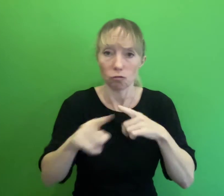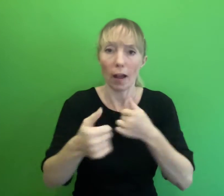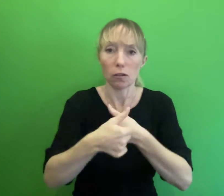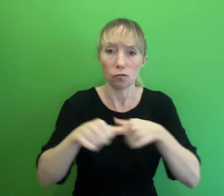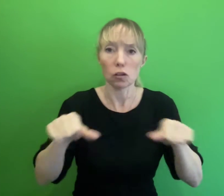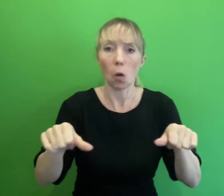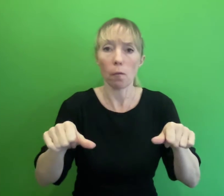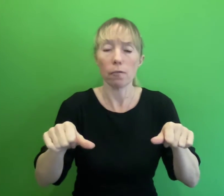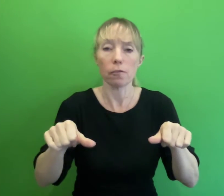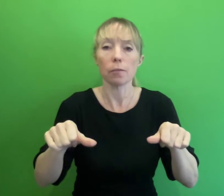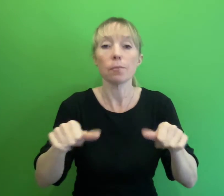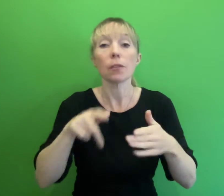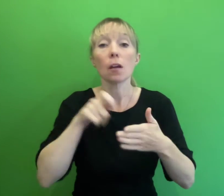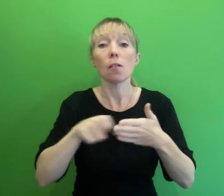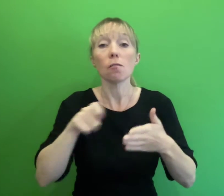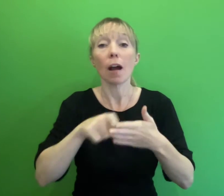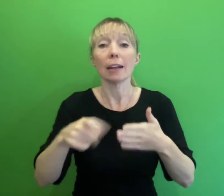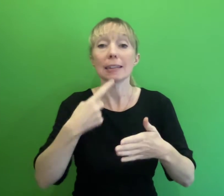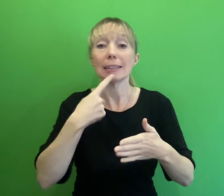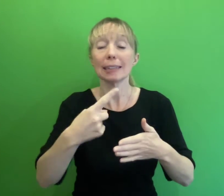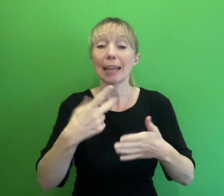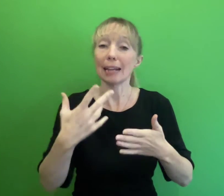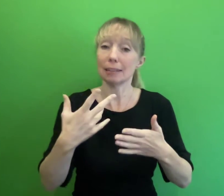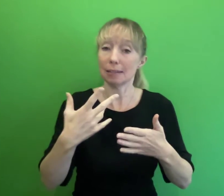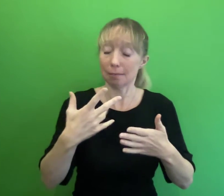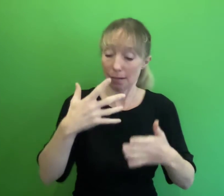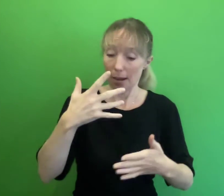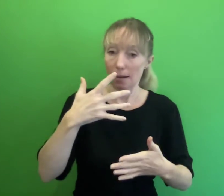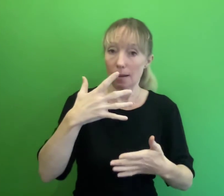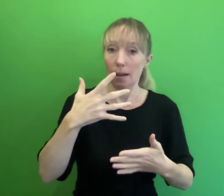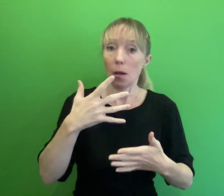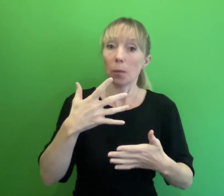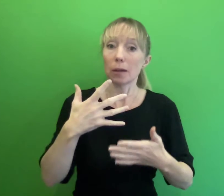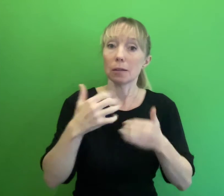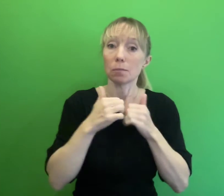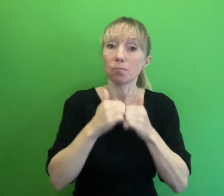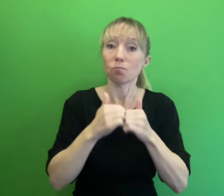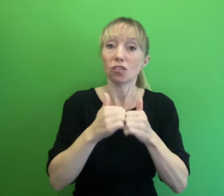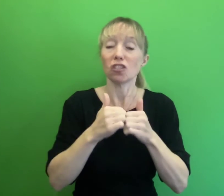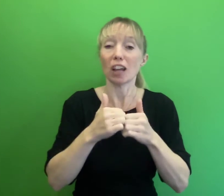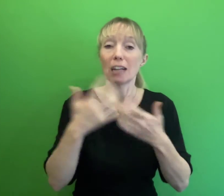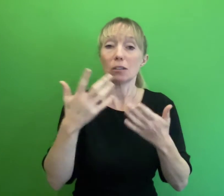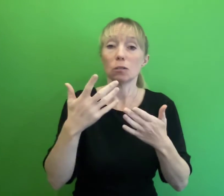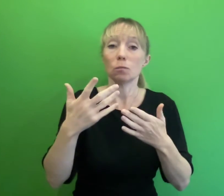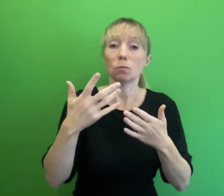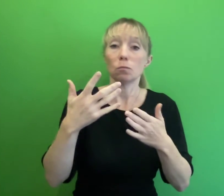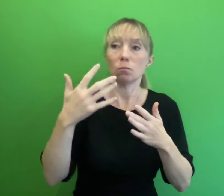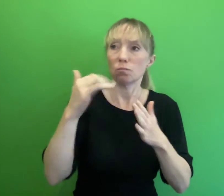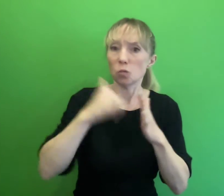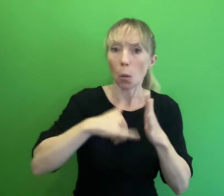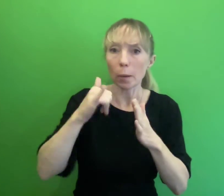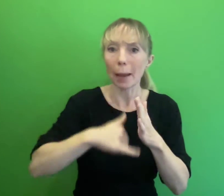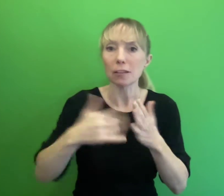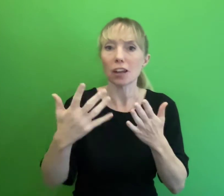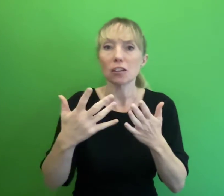Writers identified that they would benefit from documentation for the retreat containing a sheet on what would be covered in each